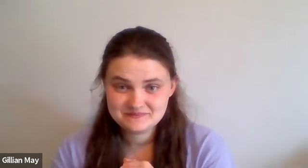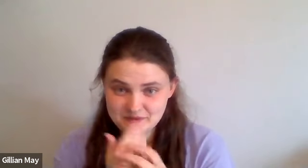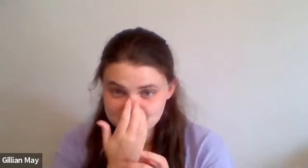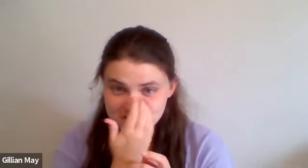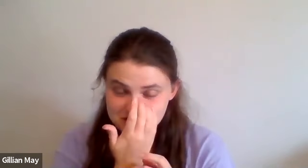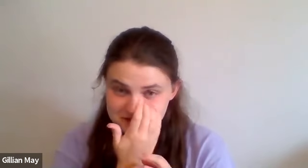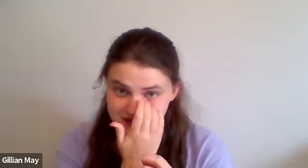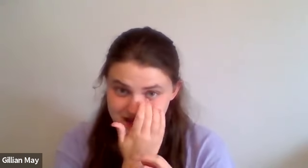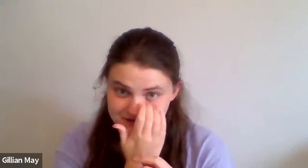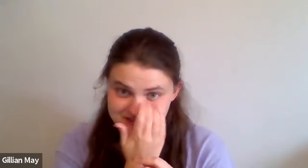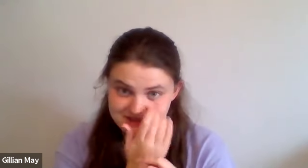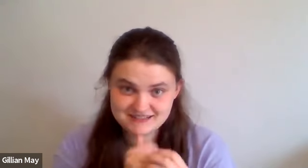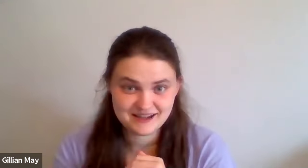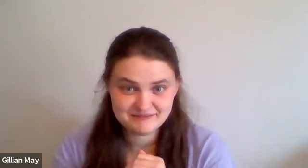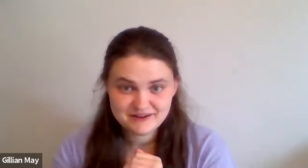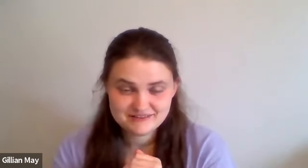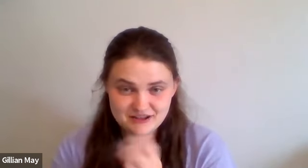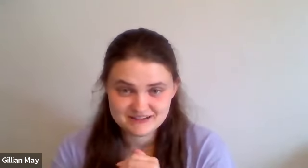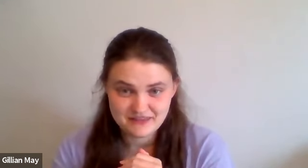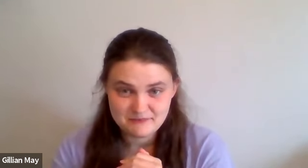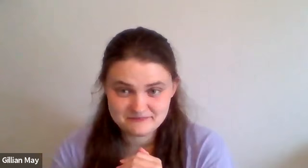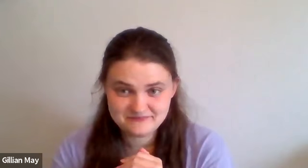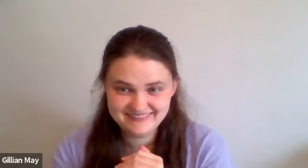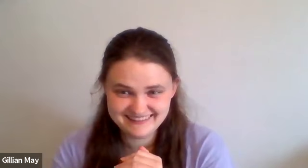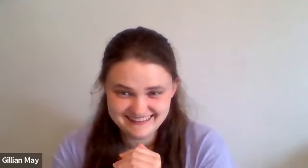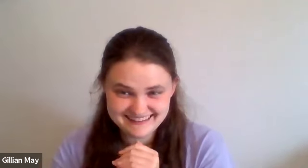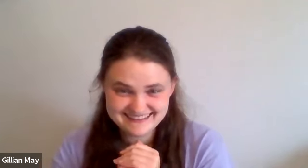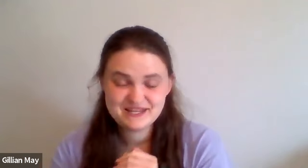That was me scratching my eye. That was not a sign. Just thought I'd say that.